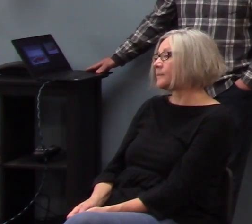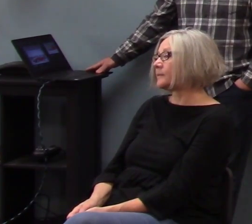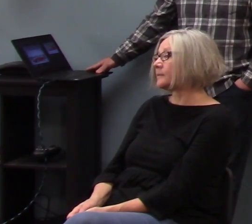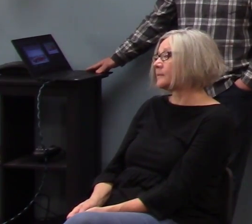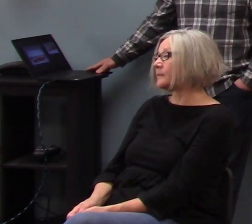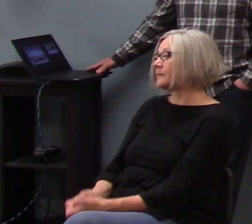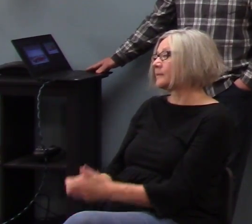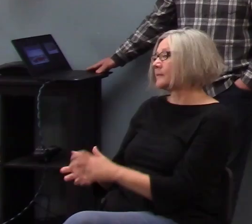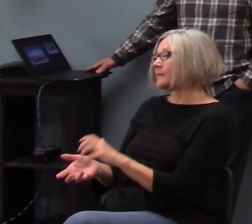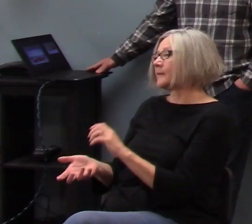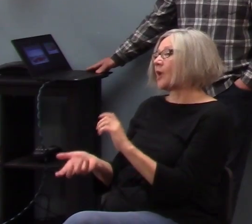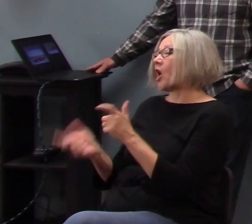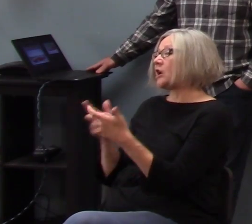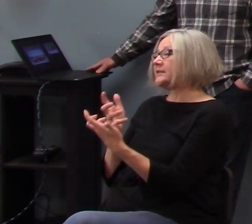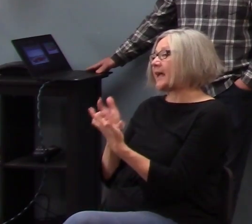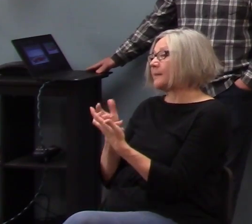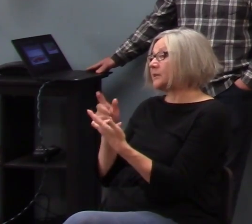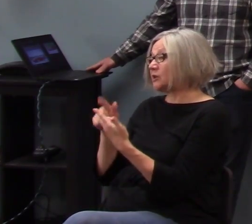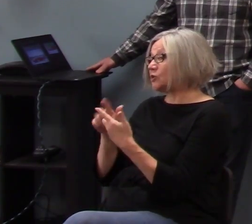Are they adapted to their environment?